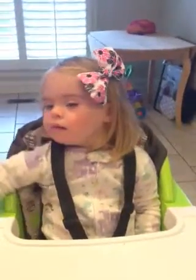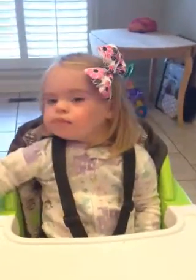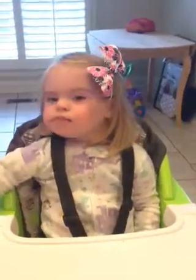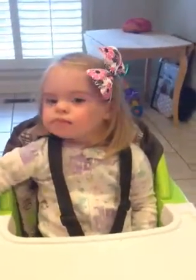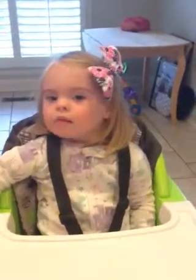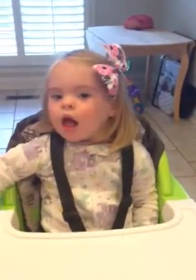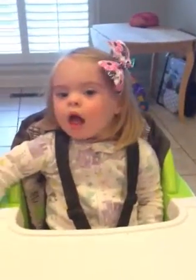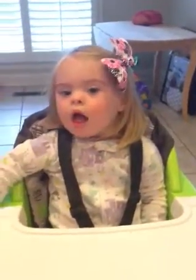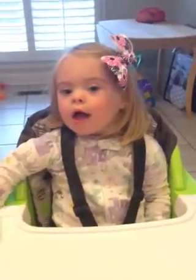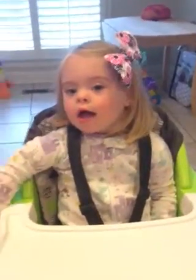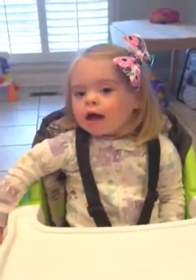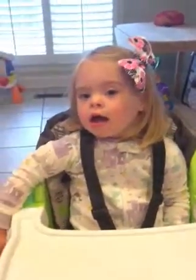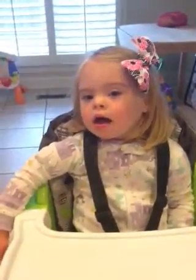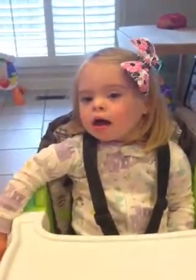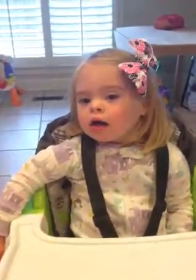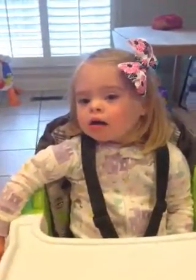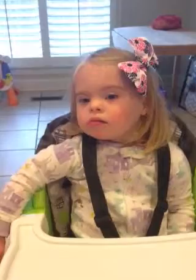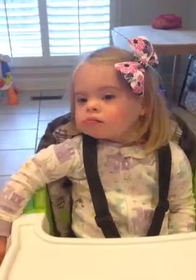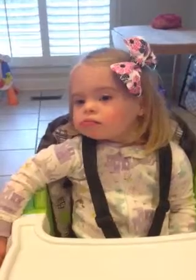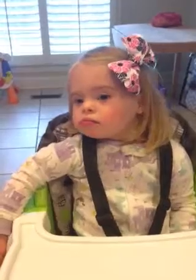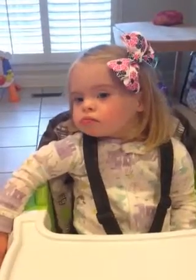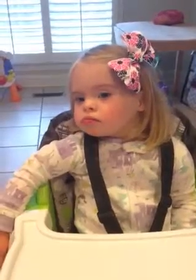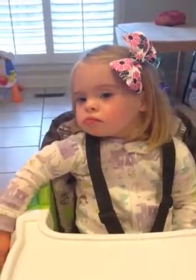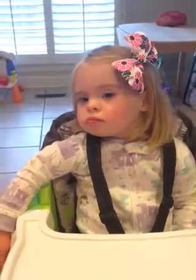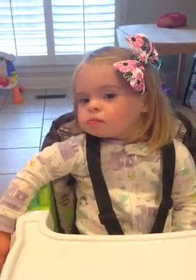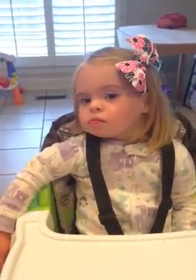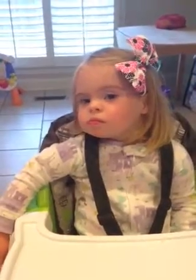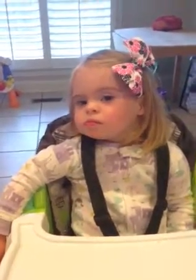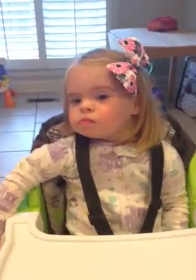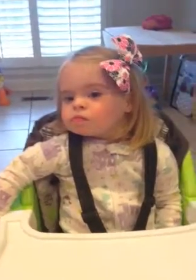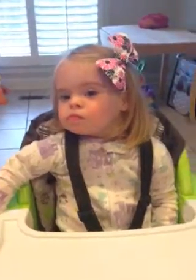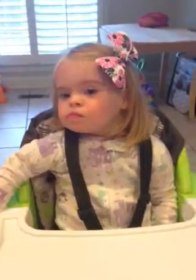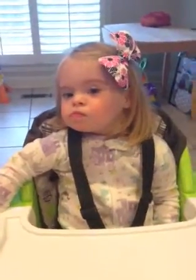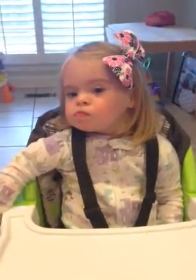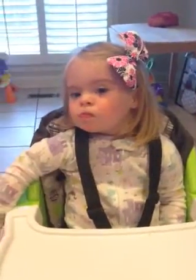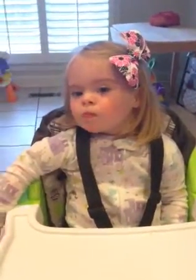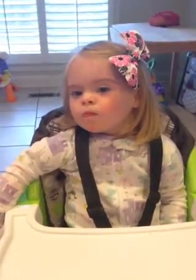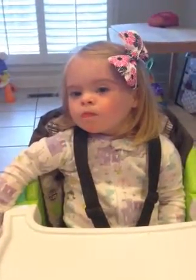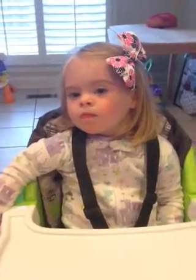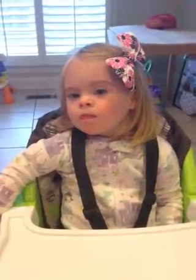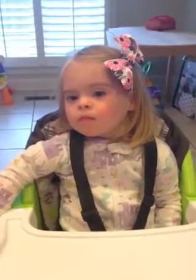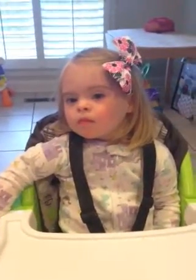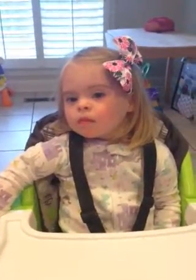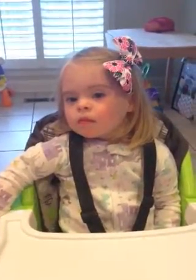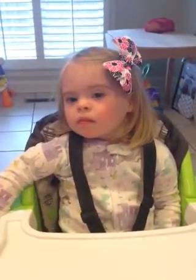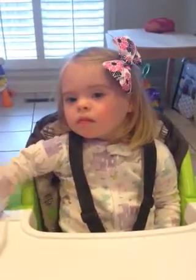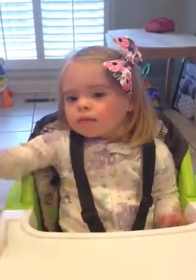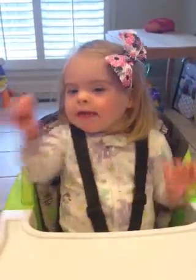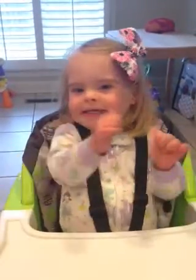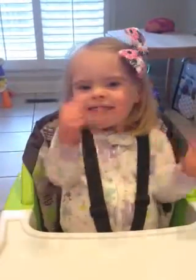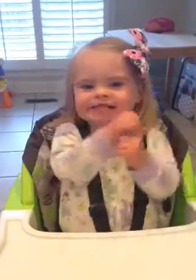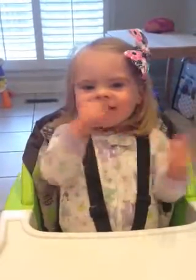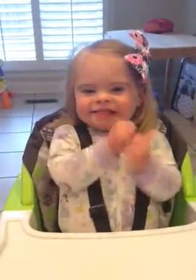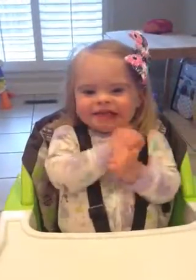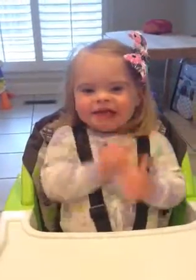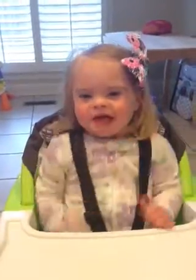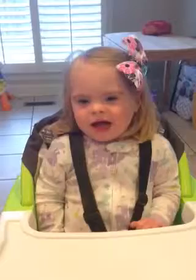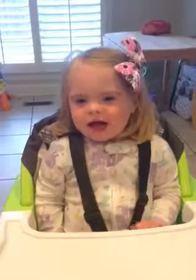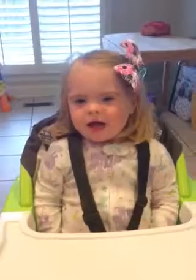Okay. When we want more of something, we say more. Good. When